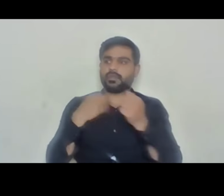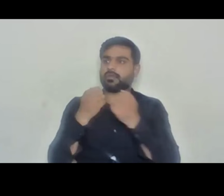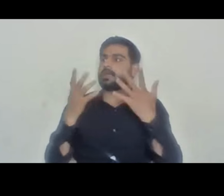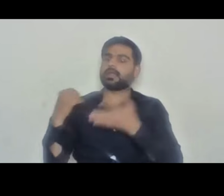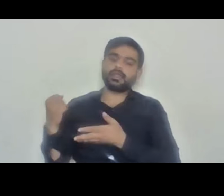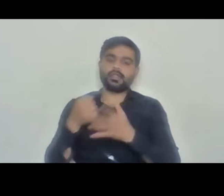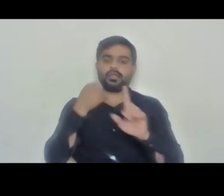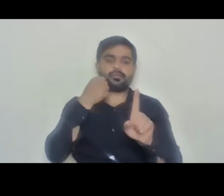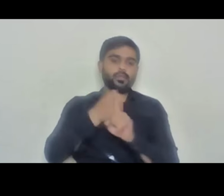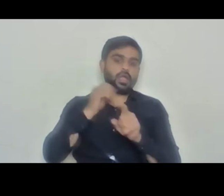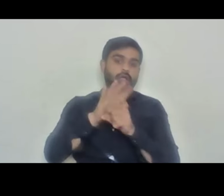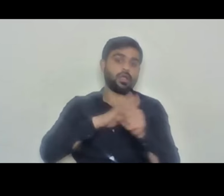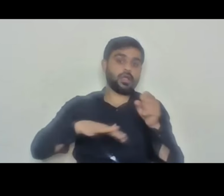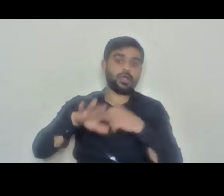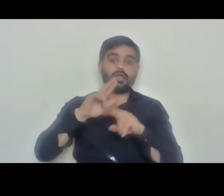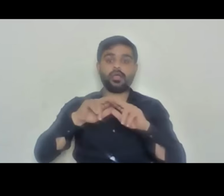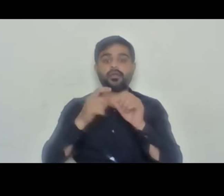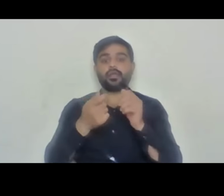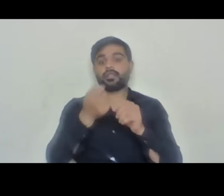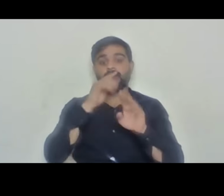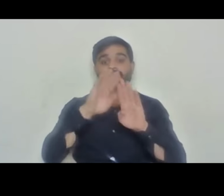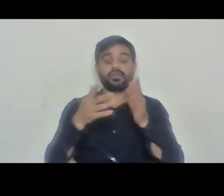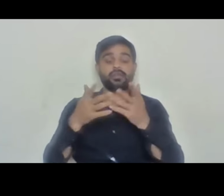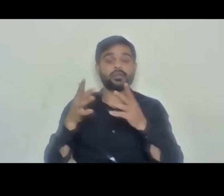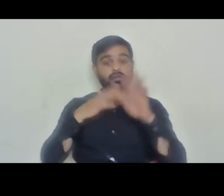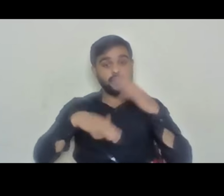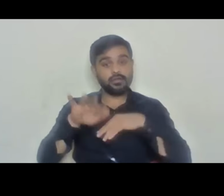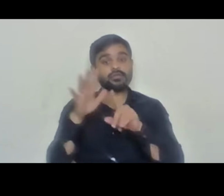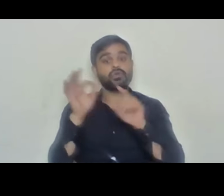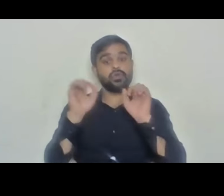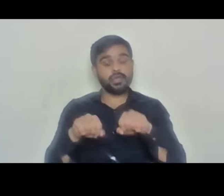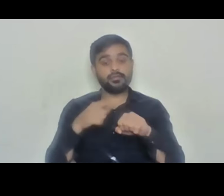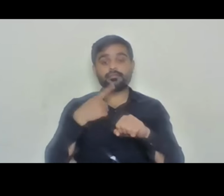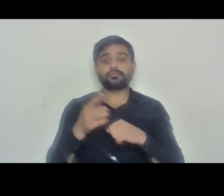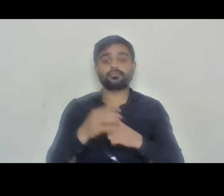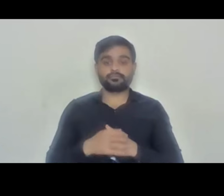of a drug, and the pharma company which has made that drug obviously has an